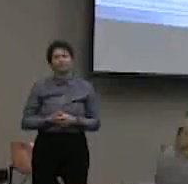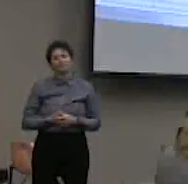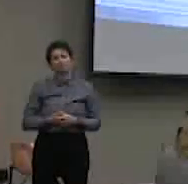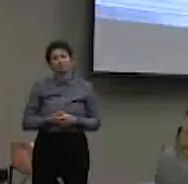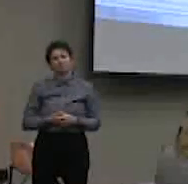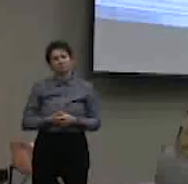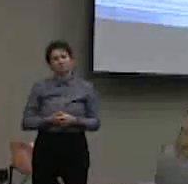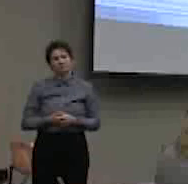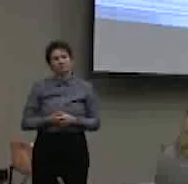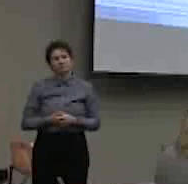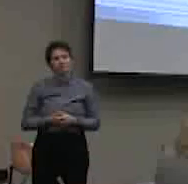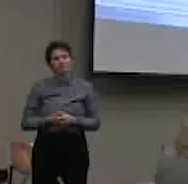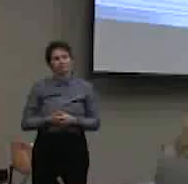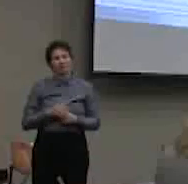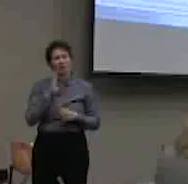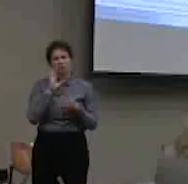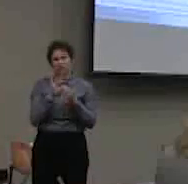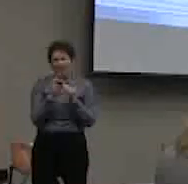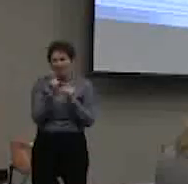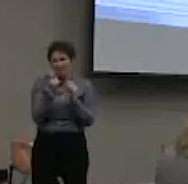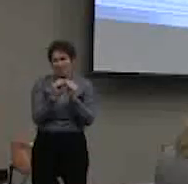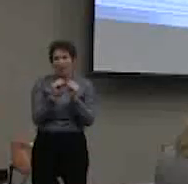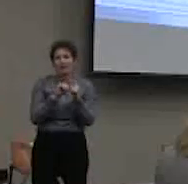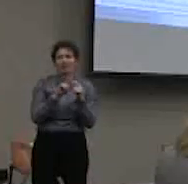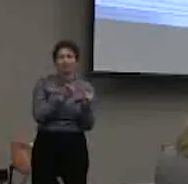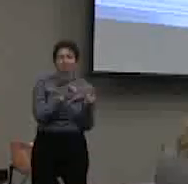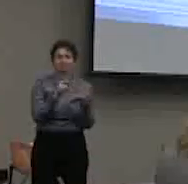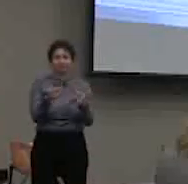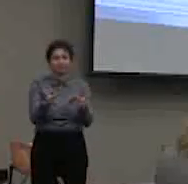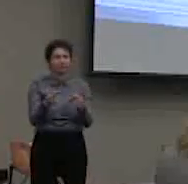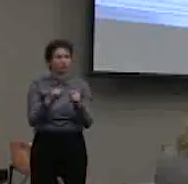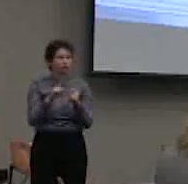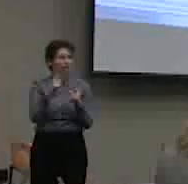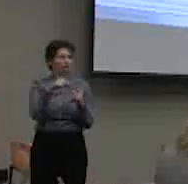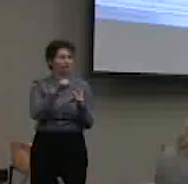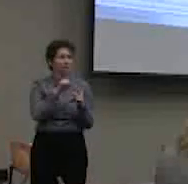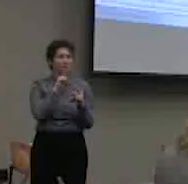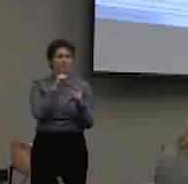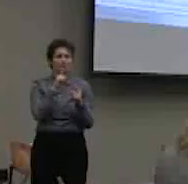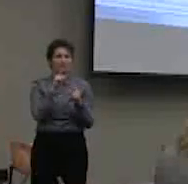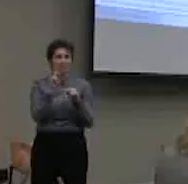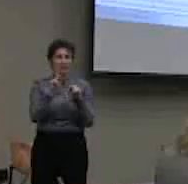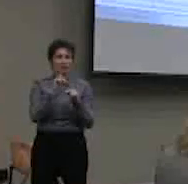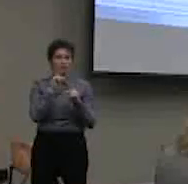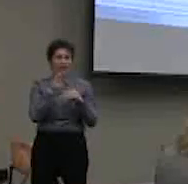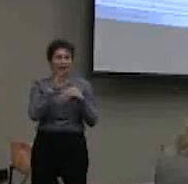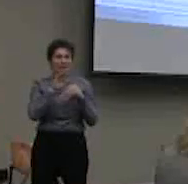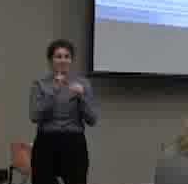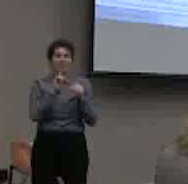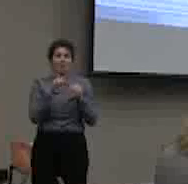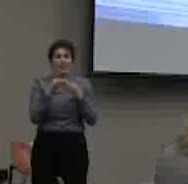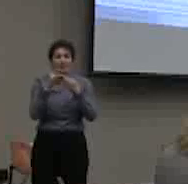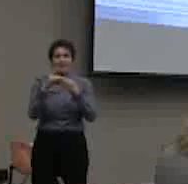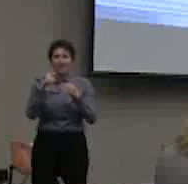I'll say just a couple more things, and then I want to turn it over to the real boots on the ground leaders here.